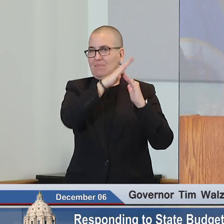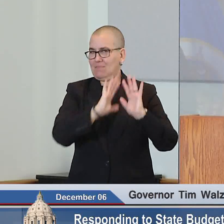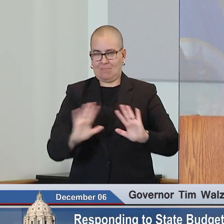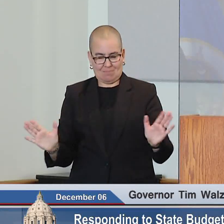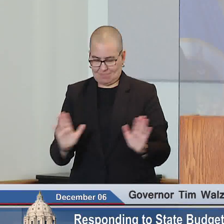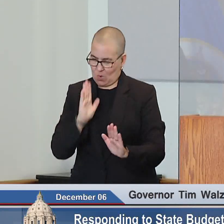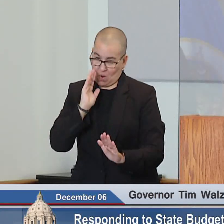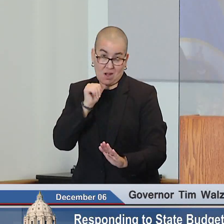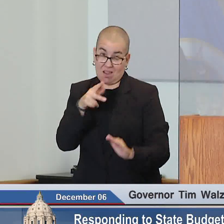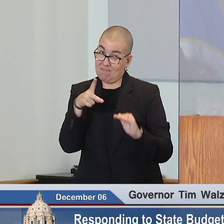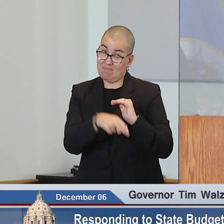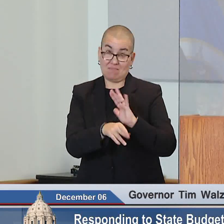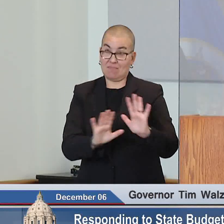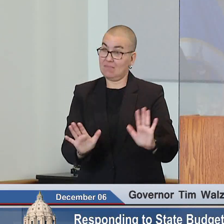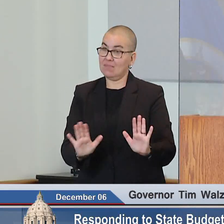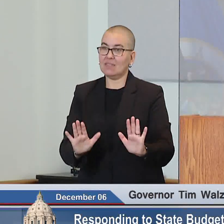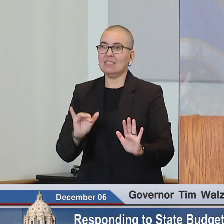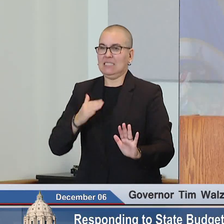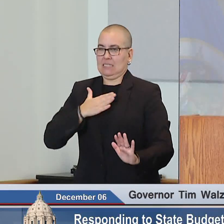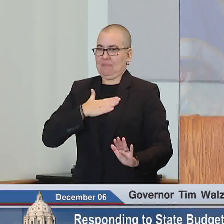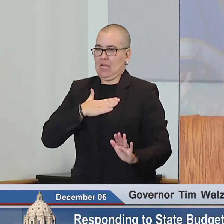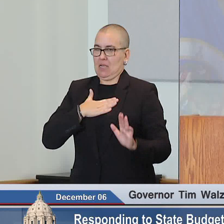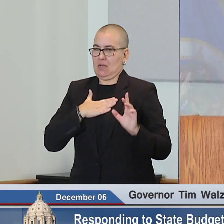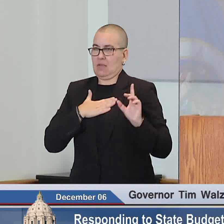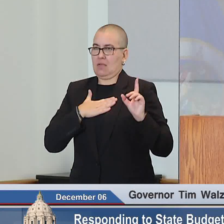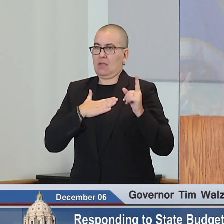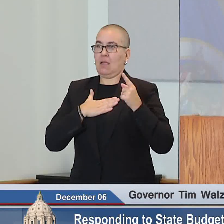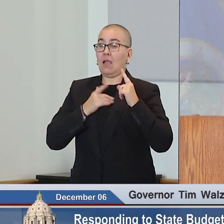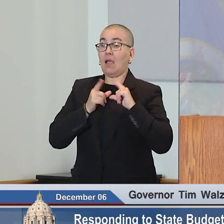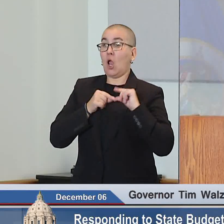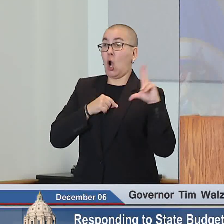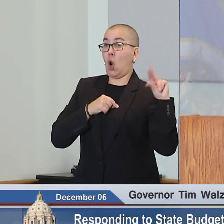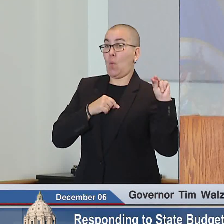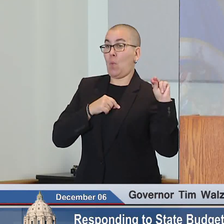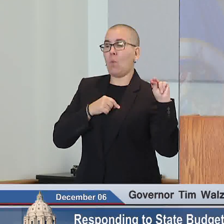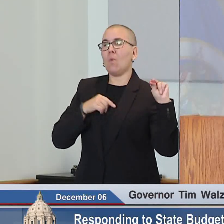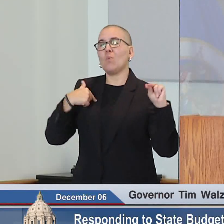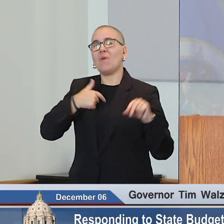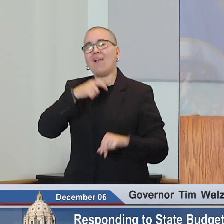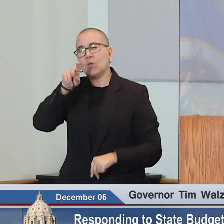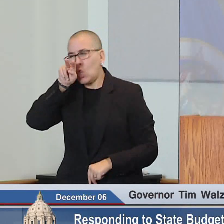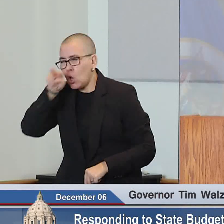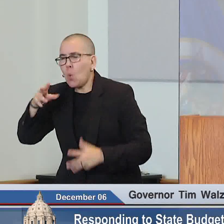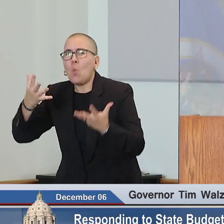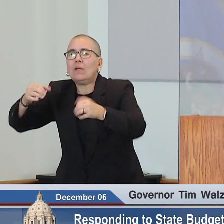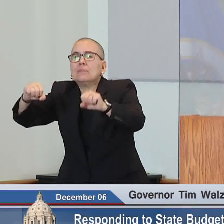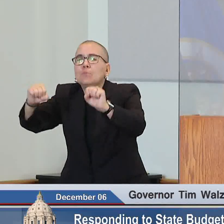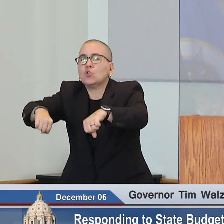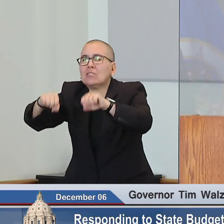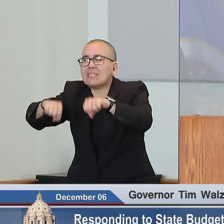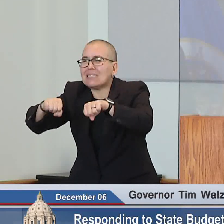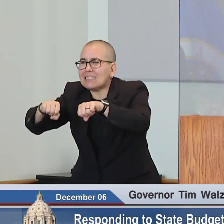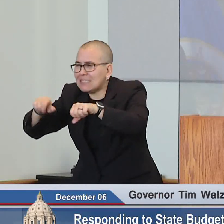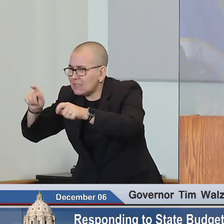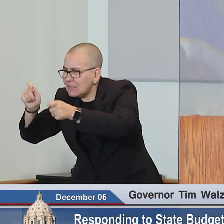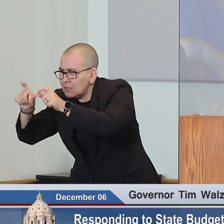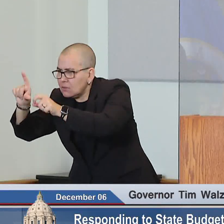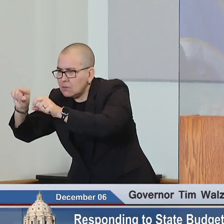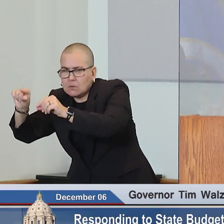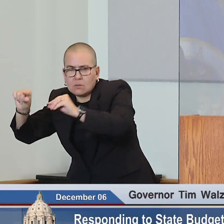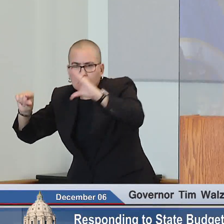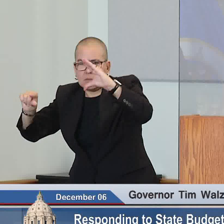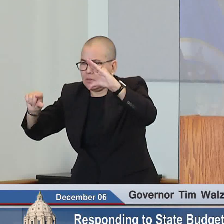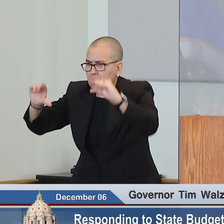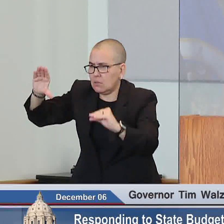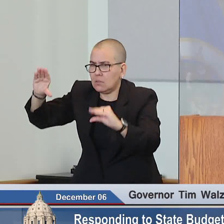But I do think we need to look at and have a conversation when we're looking, are there areas where tax decreases and balancing makes sense? But as we